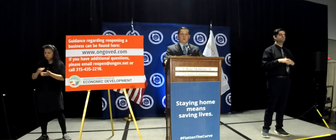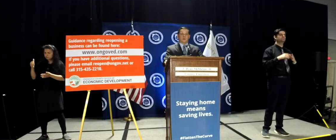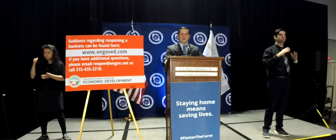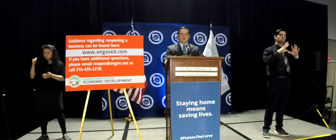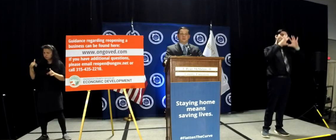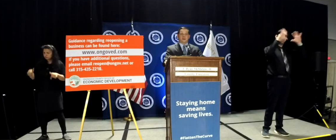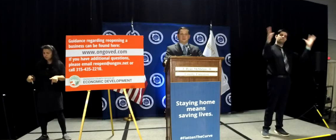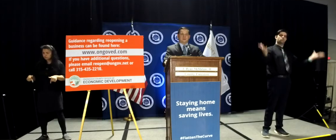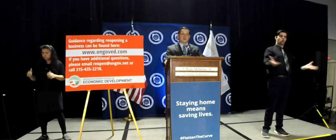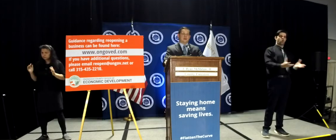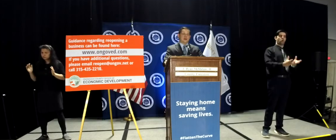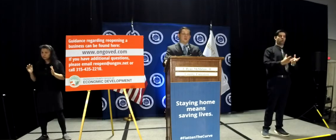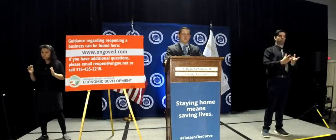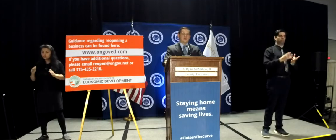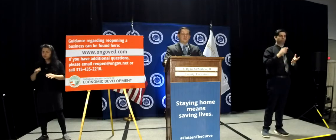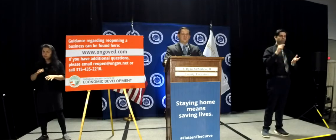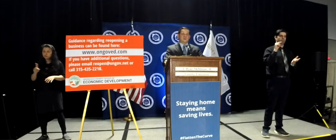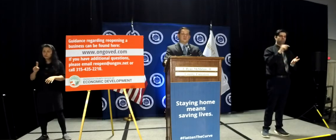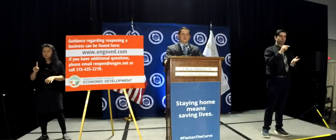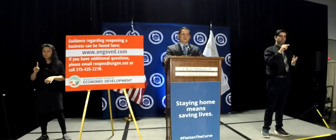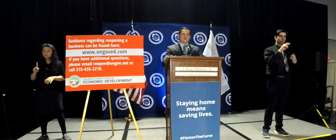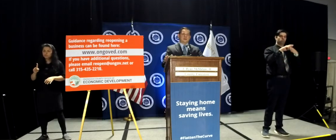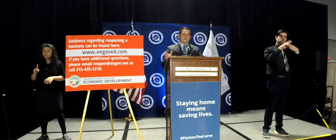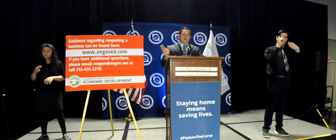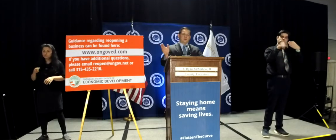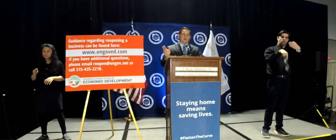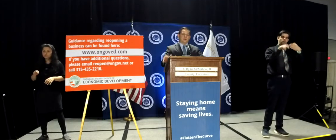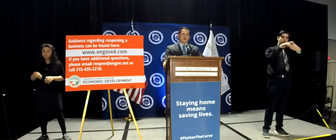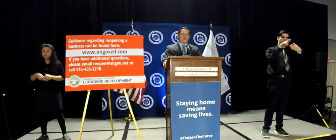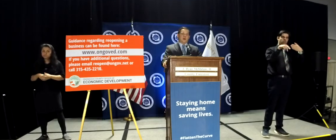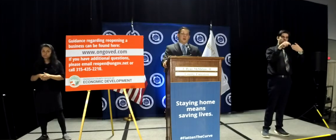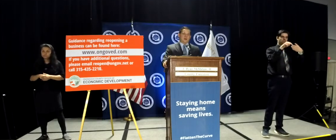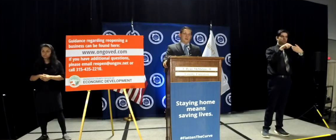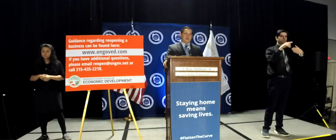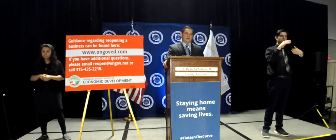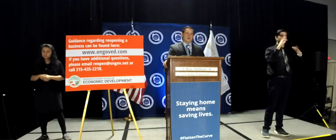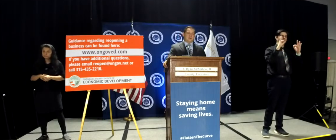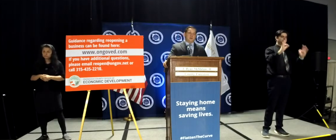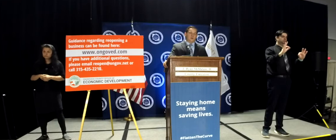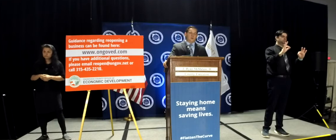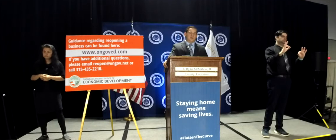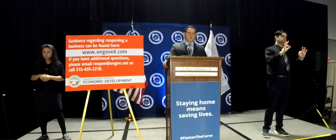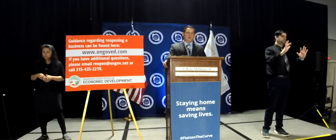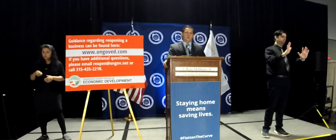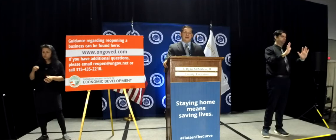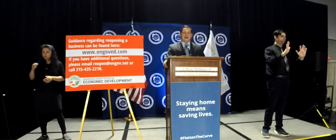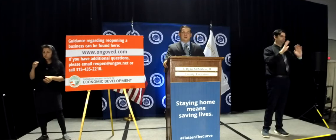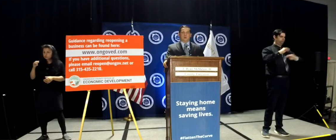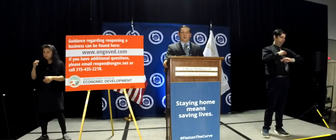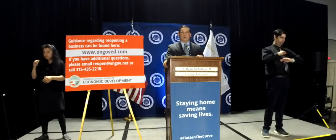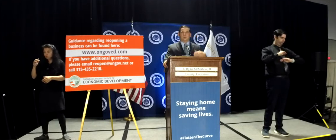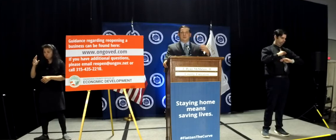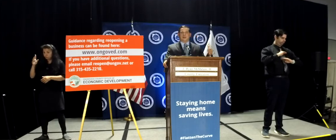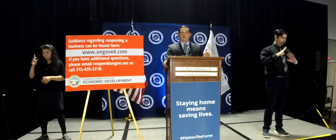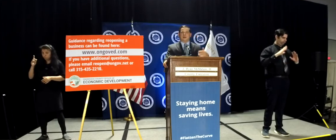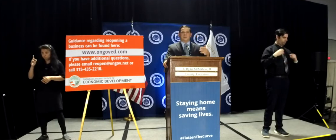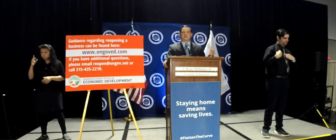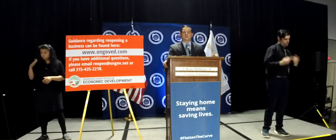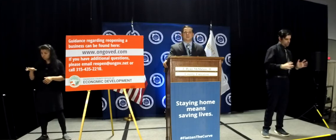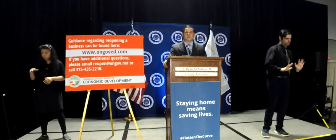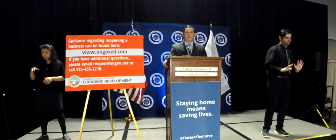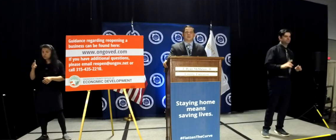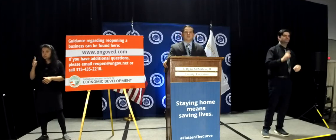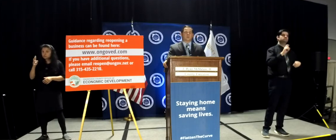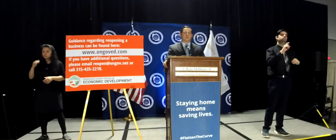we got where we needed to be, and now we still need to get further. And we got to grow together on